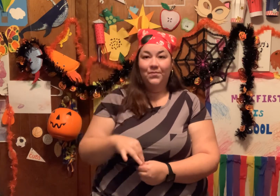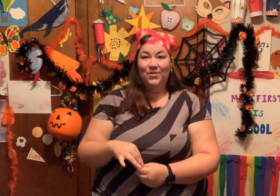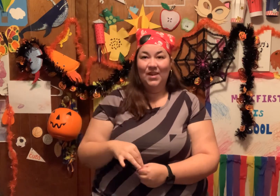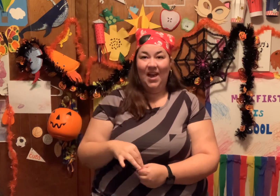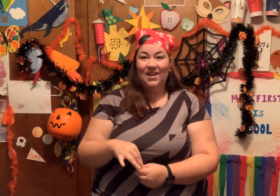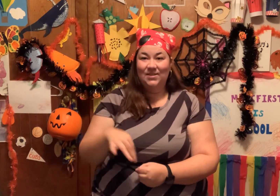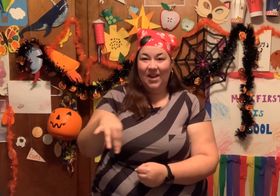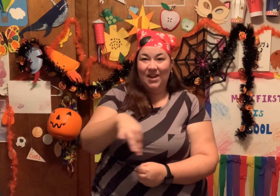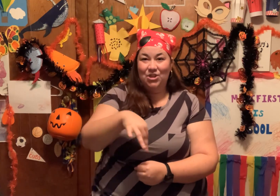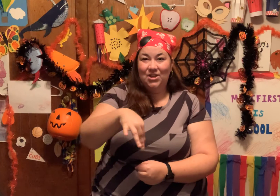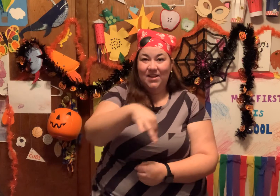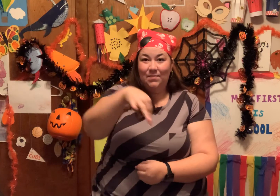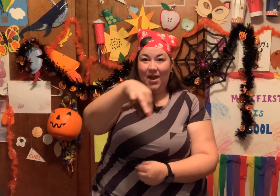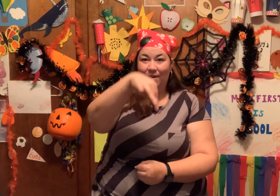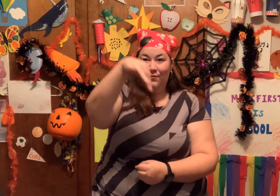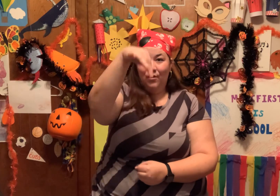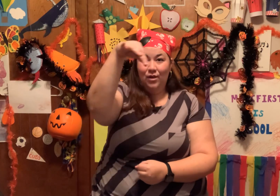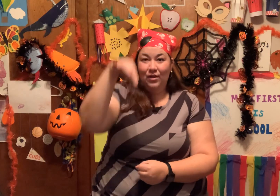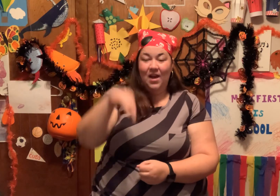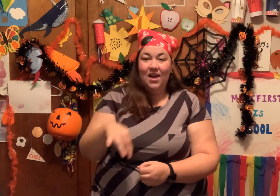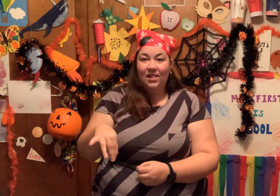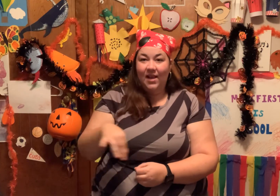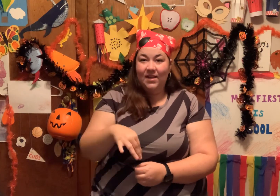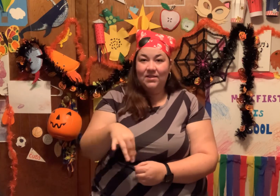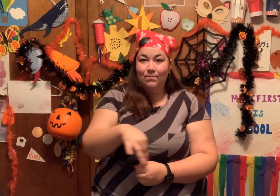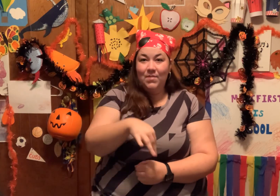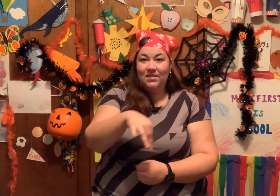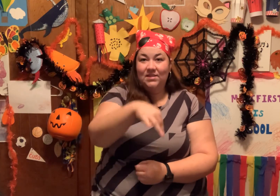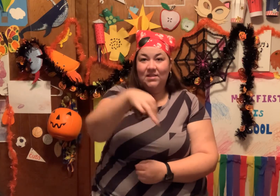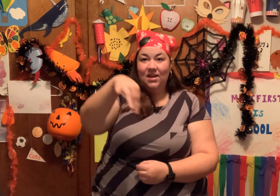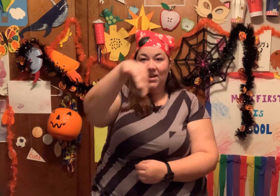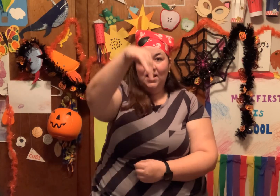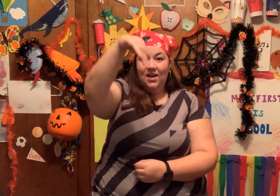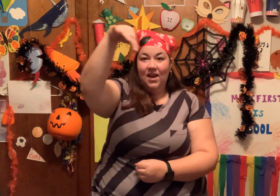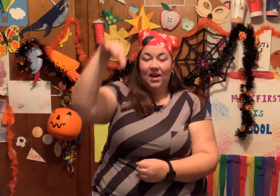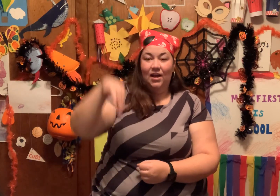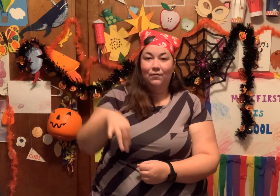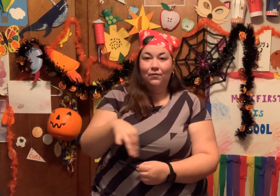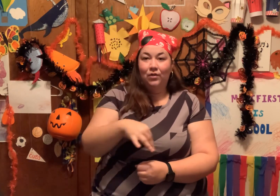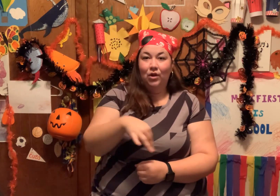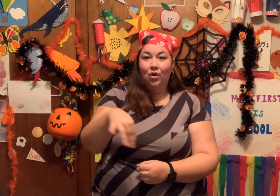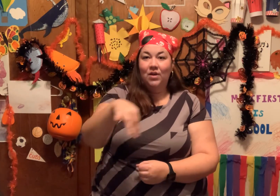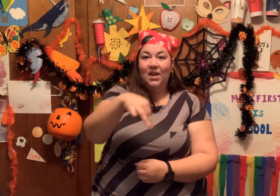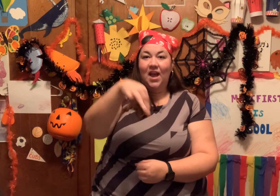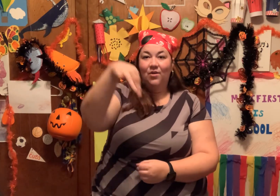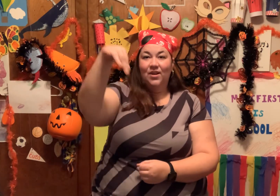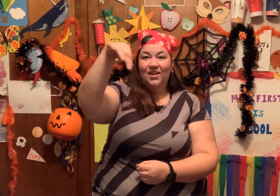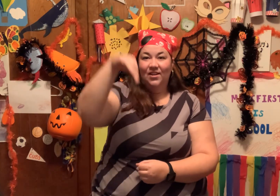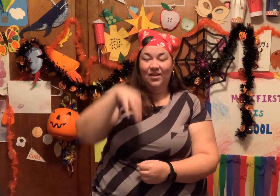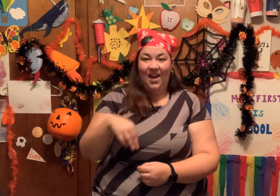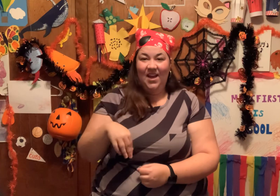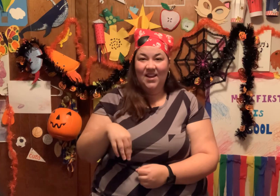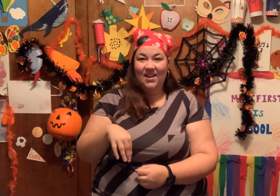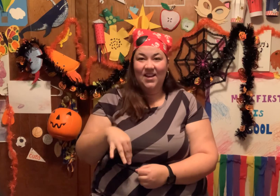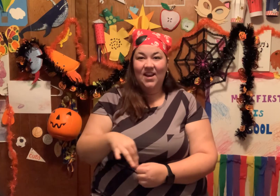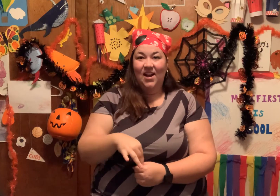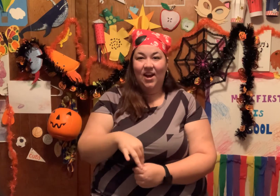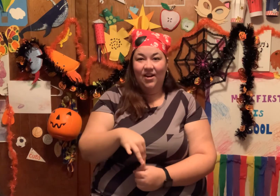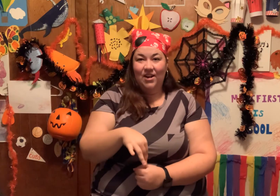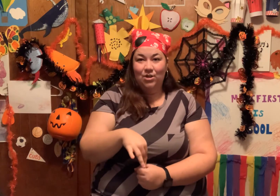Ooh. Okay, so it kind of shakes back and forth like it's mist and kind of floating out. Okay? All right, try